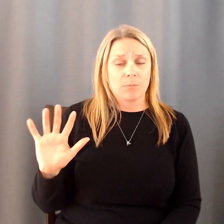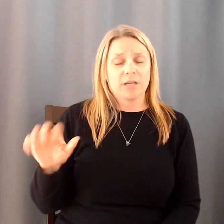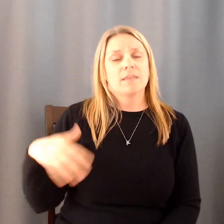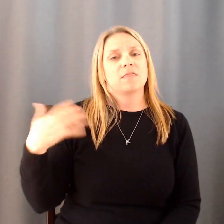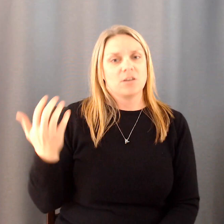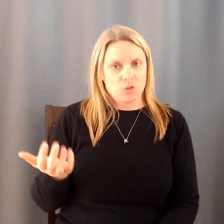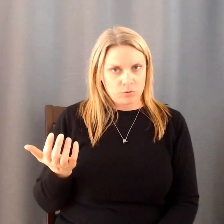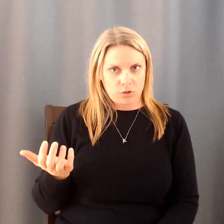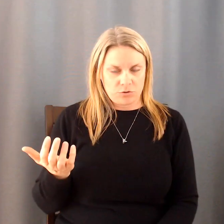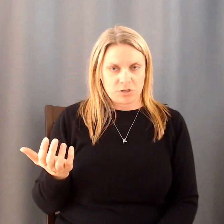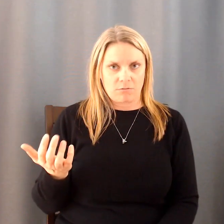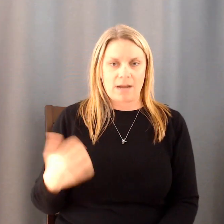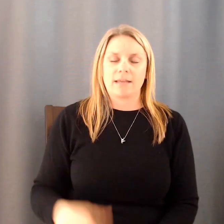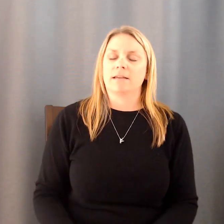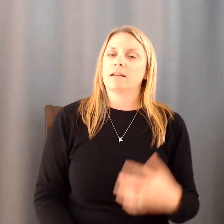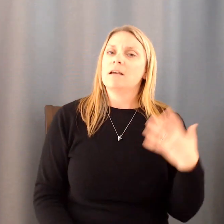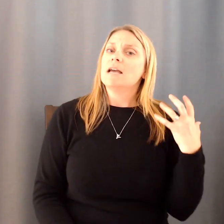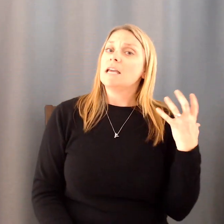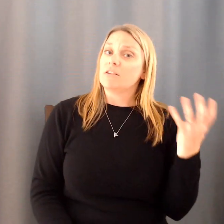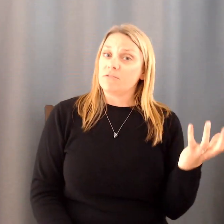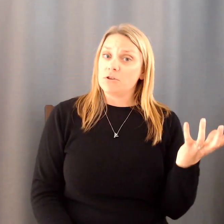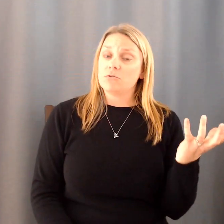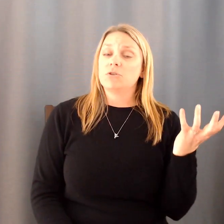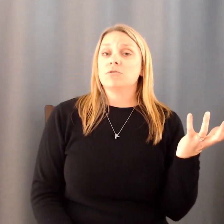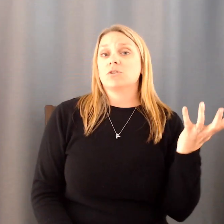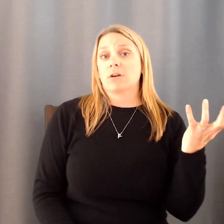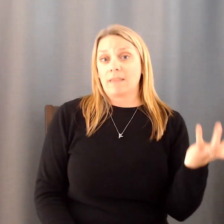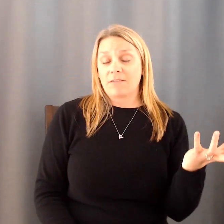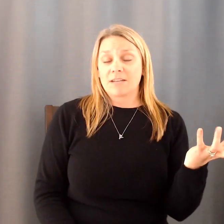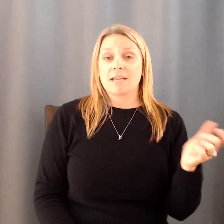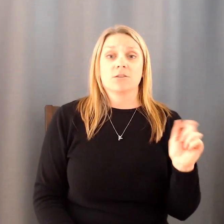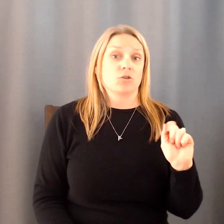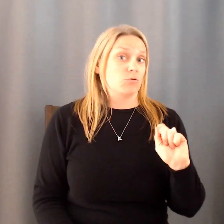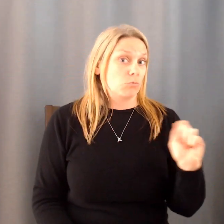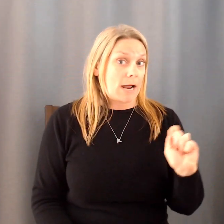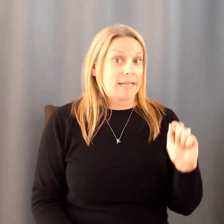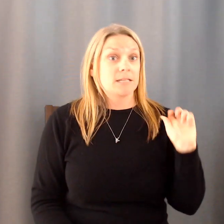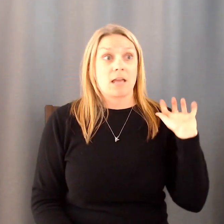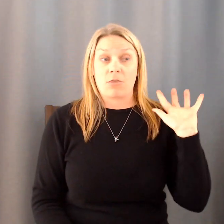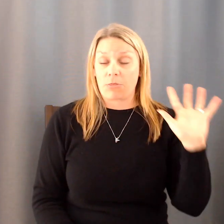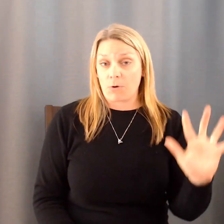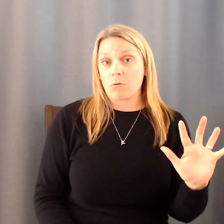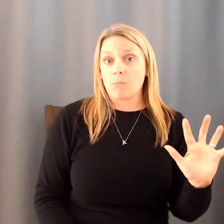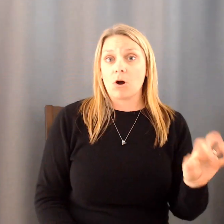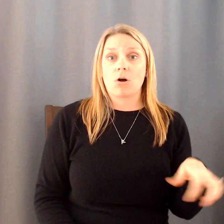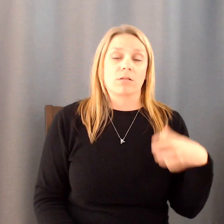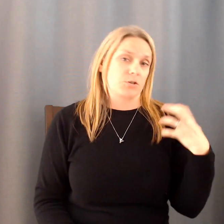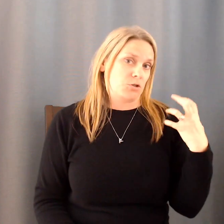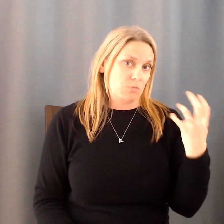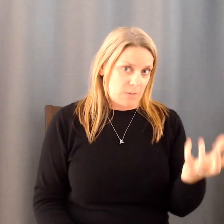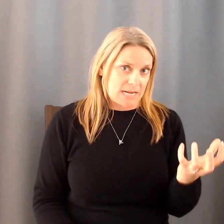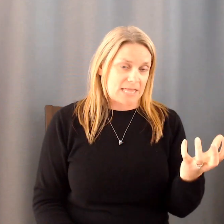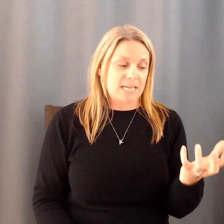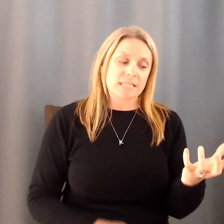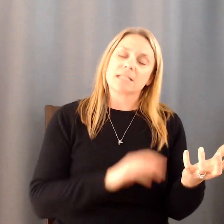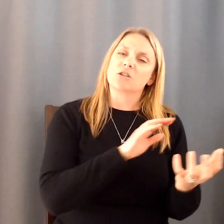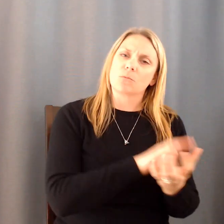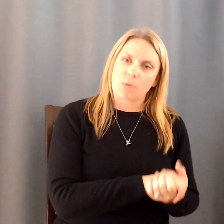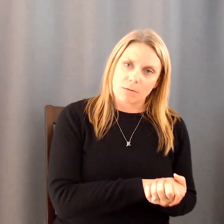dominant, then you will use your right hand. If you use your left hand to write and throw a ball and do many things, then you'll probably